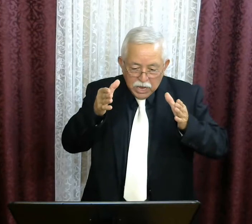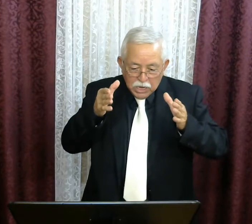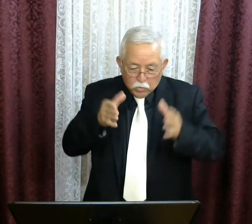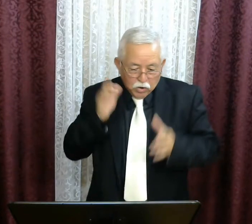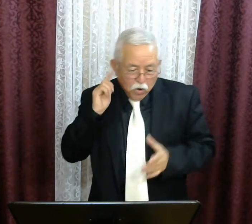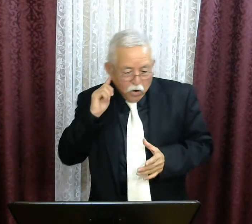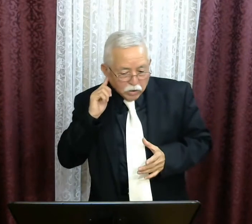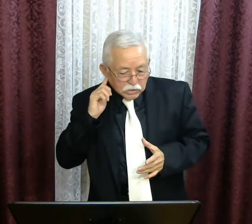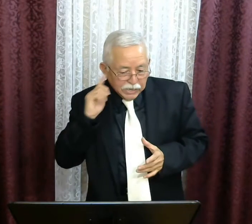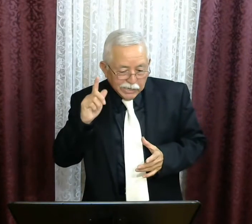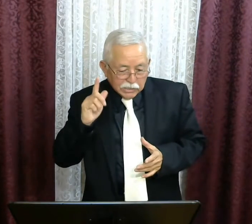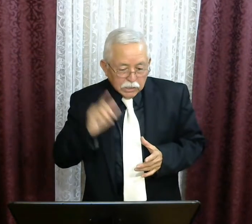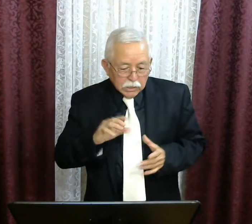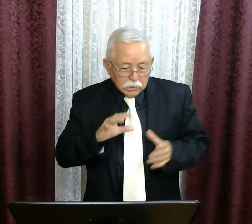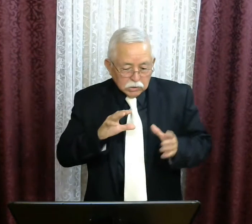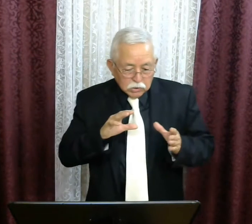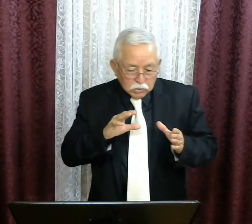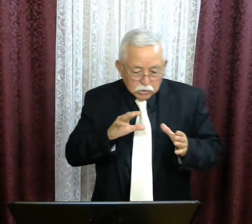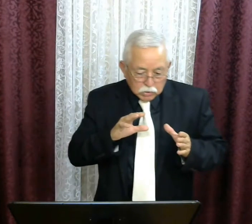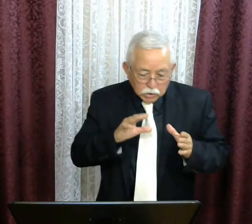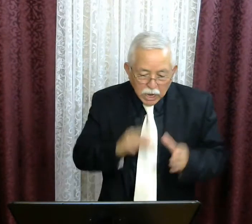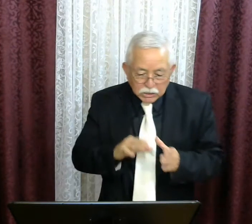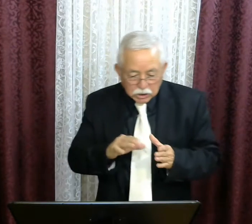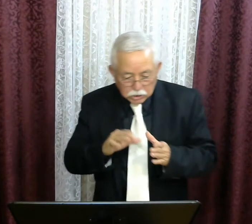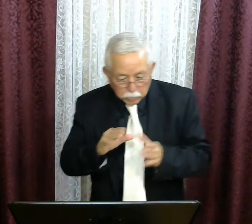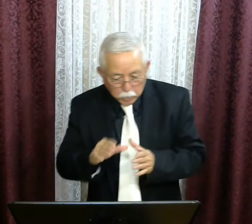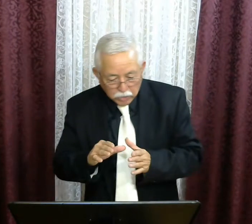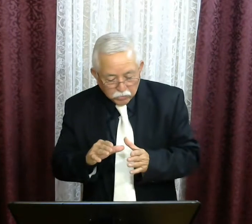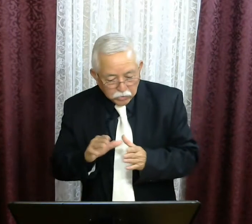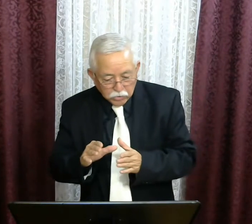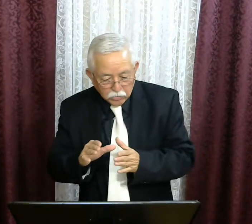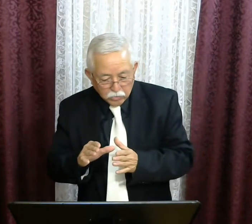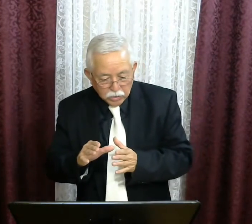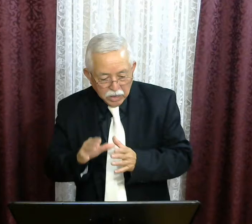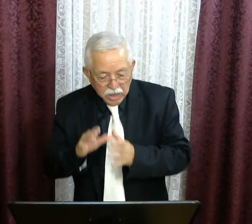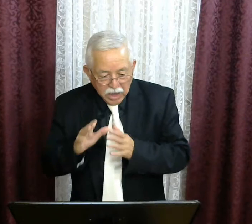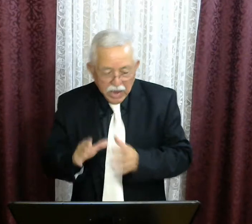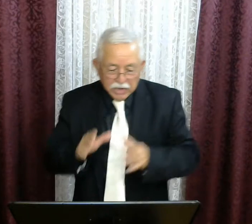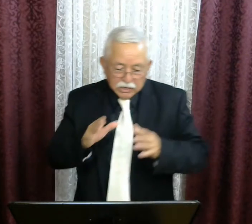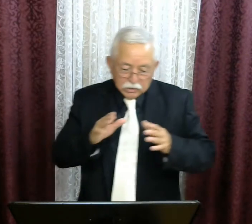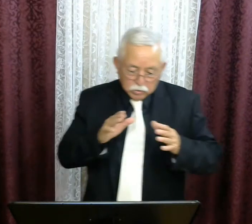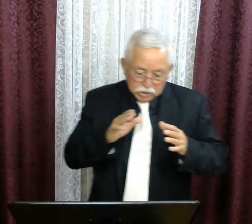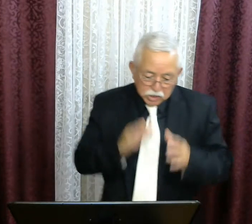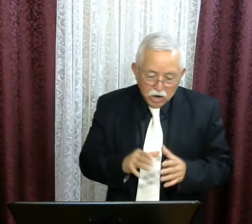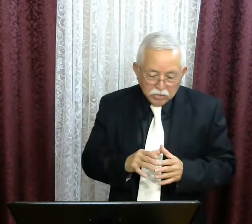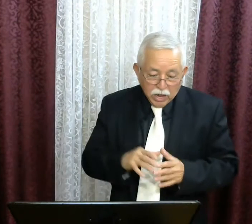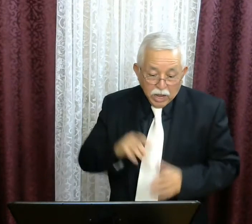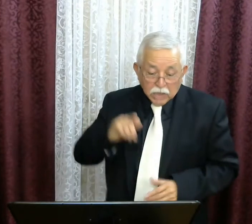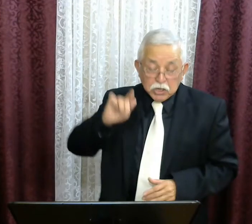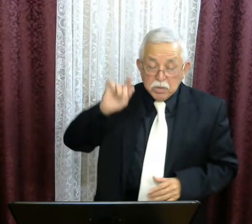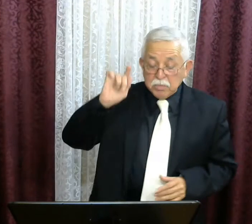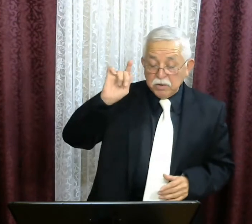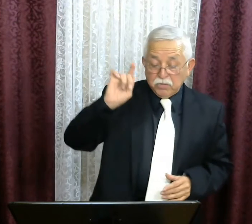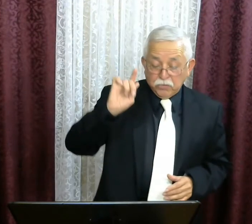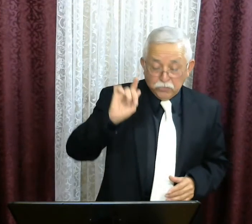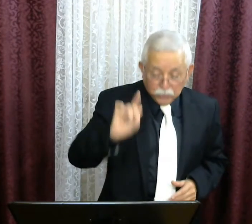we heard it, do not cease to pray for you and to desire that ye might be filled